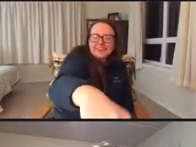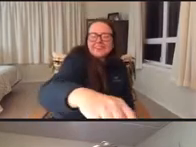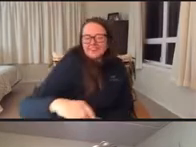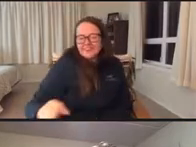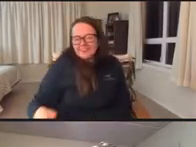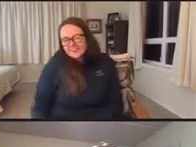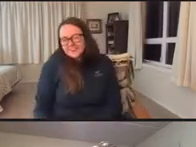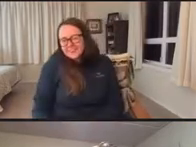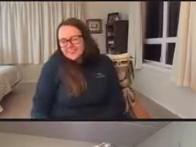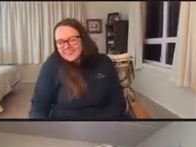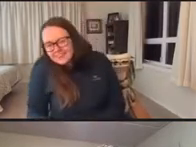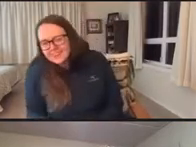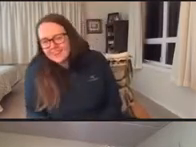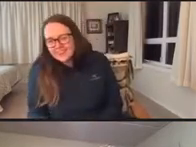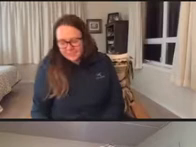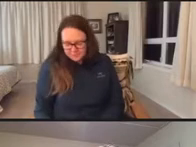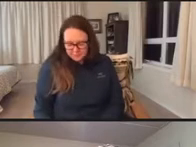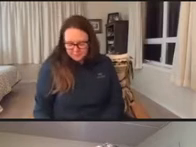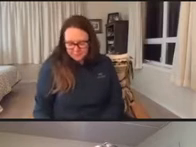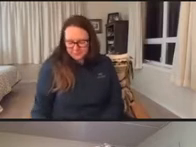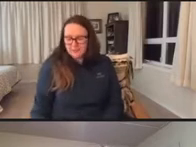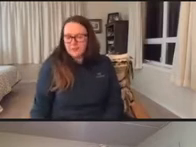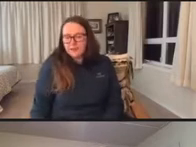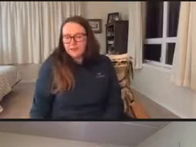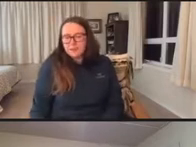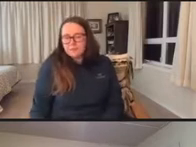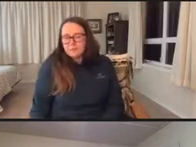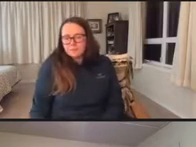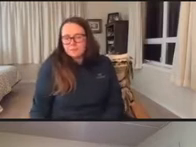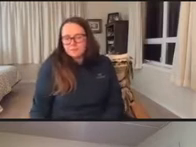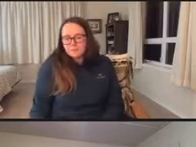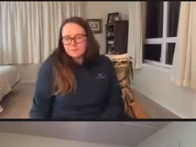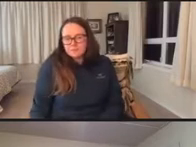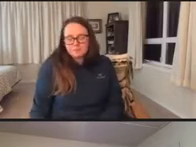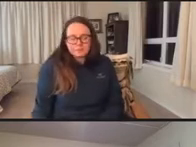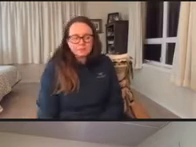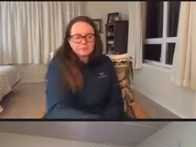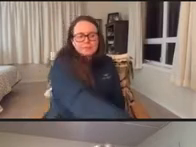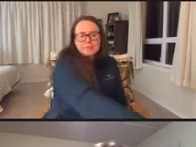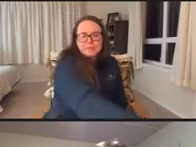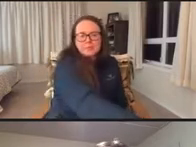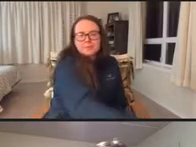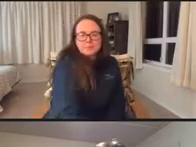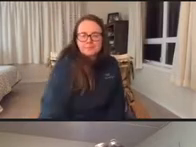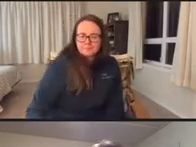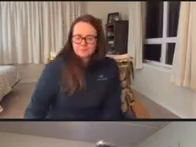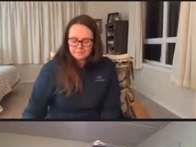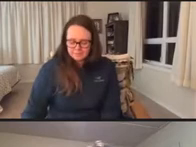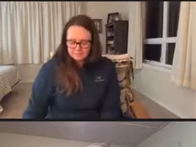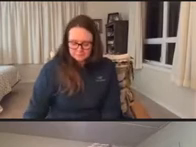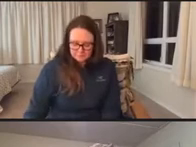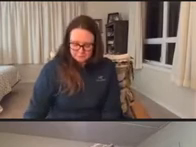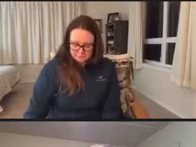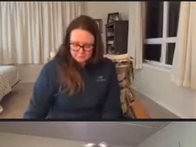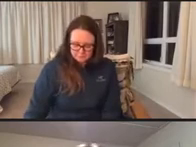But what was really interesting about this, and I apologize, I don't know the name right now. It's really bugging me, but that's okay. I